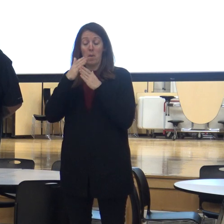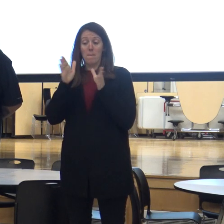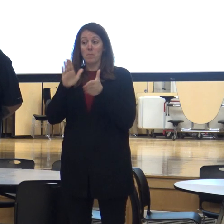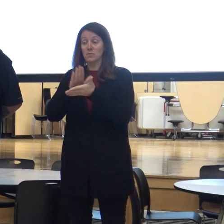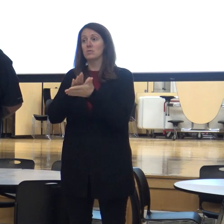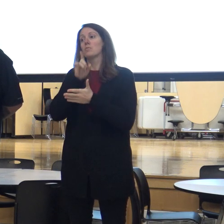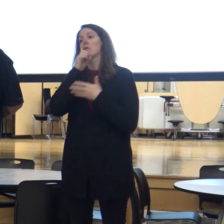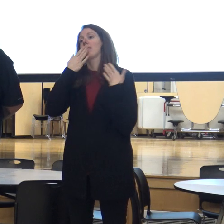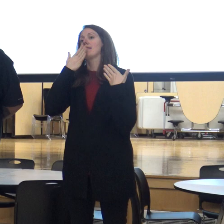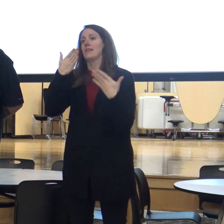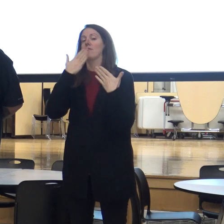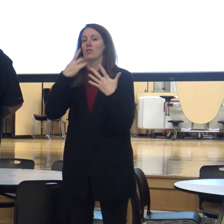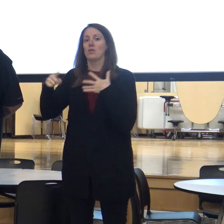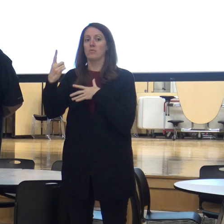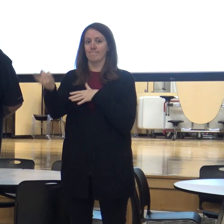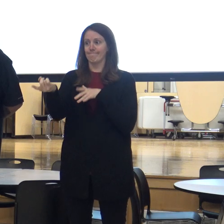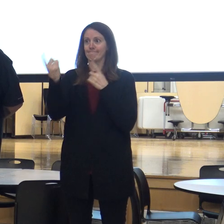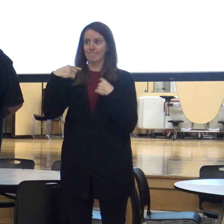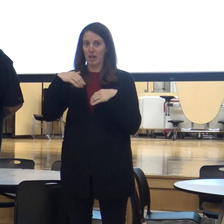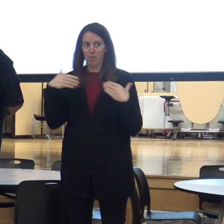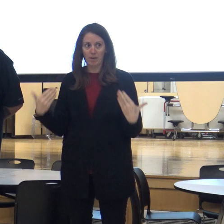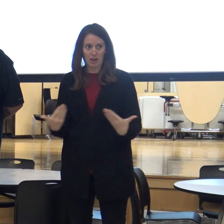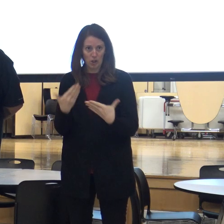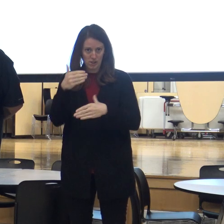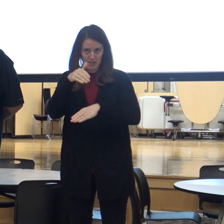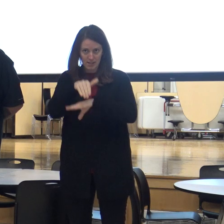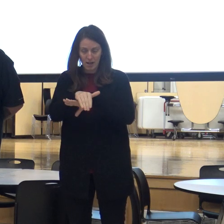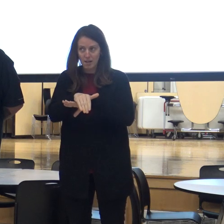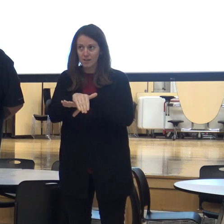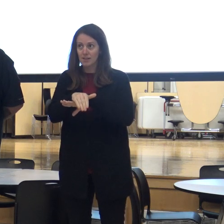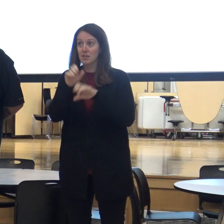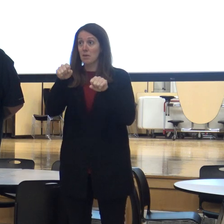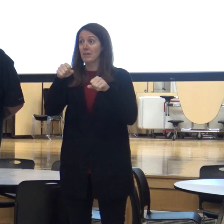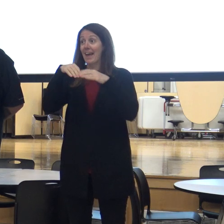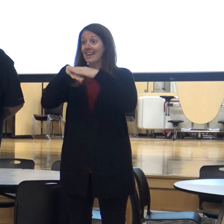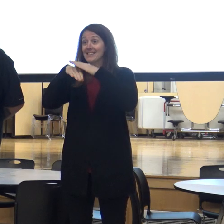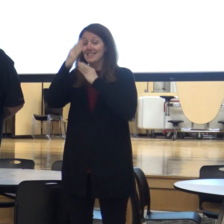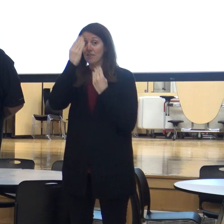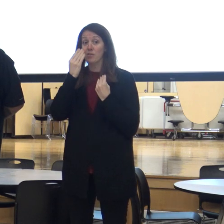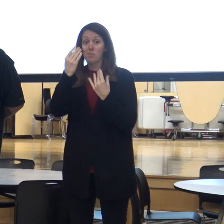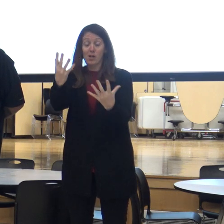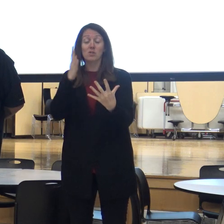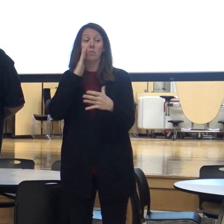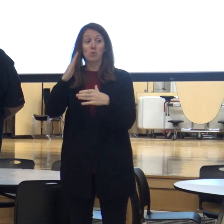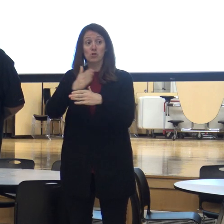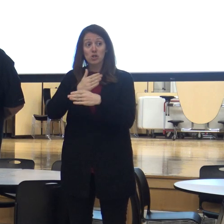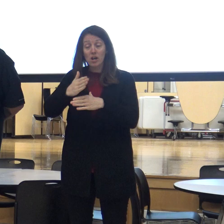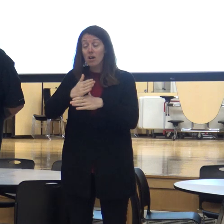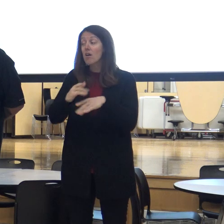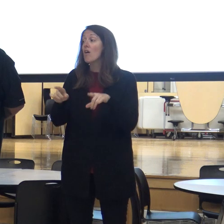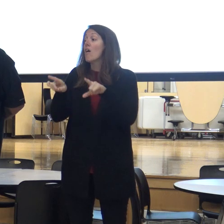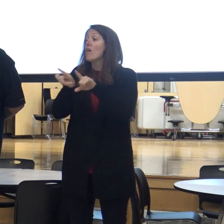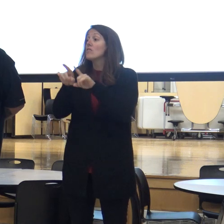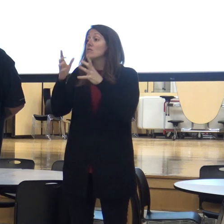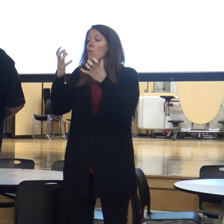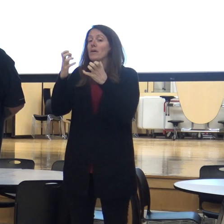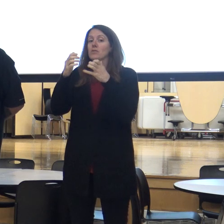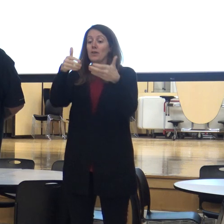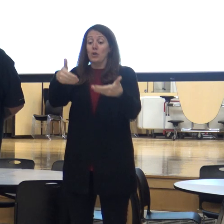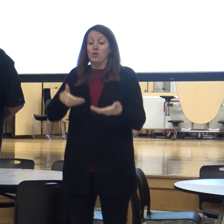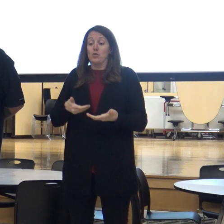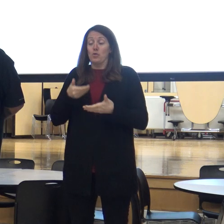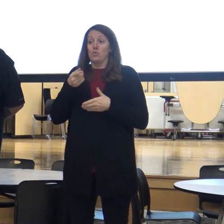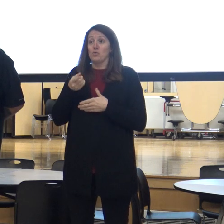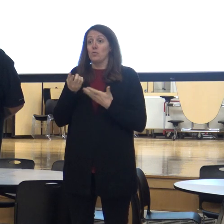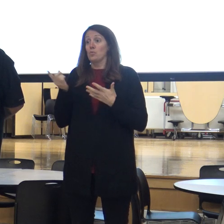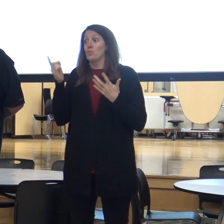took time out of a busy schedule to be here tonight to be able to access the information that's going to be shared. We also would like to be able to introduce you